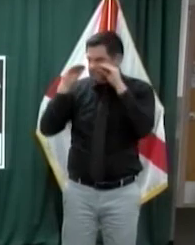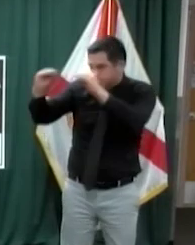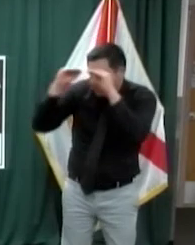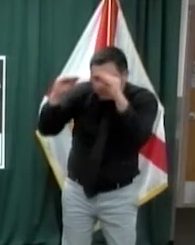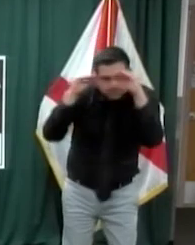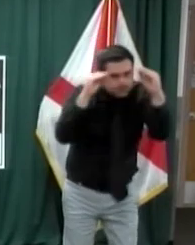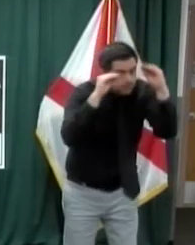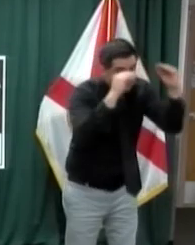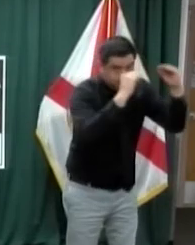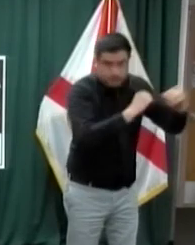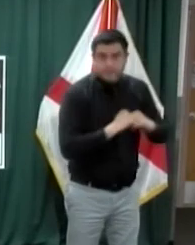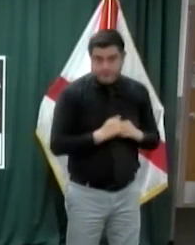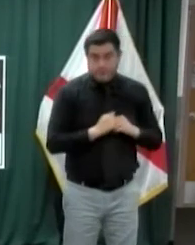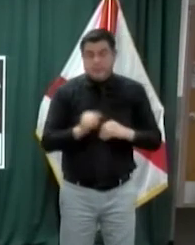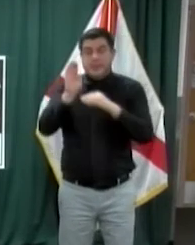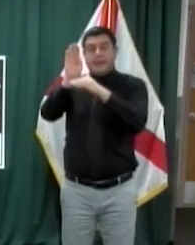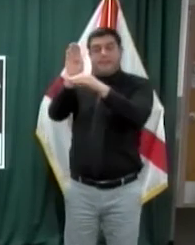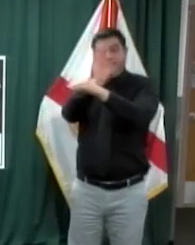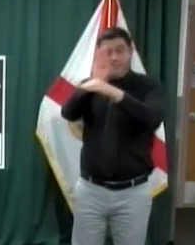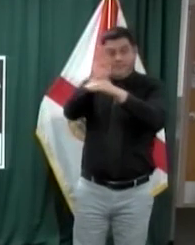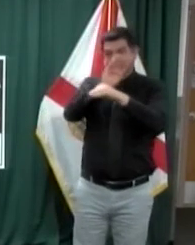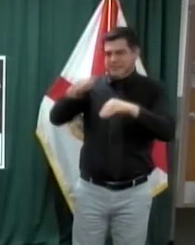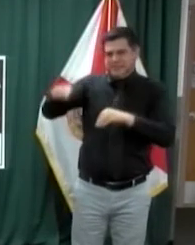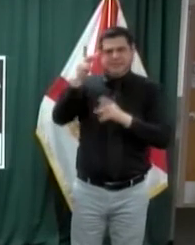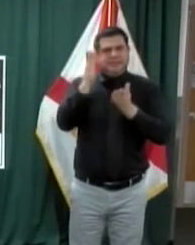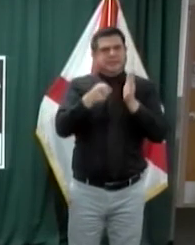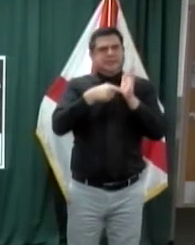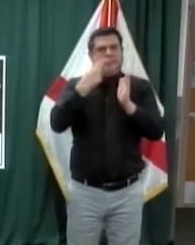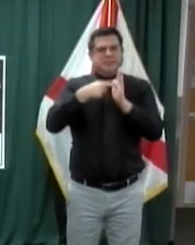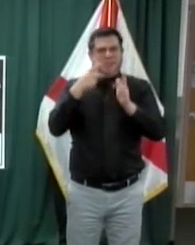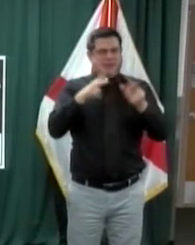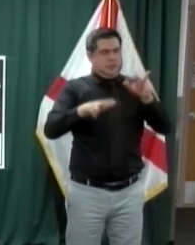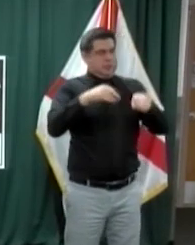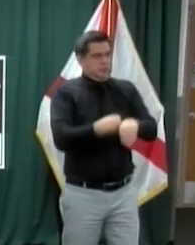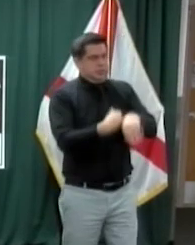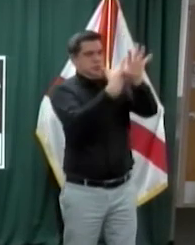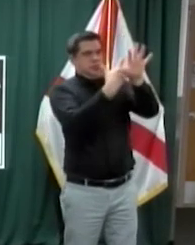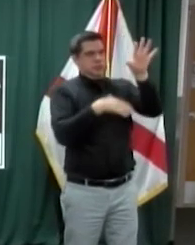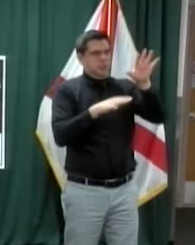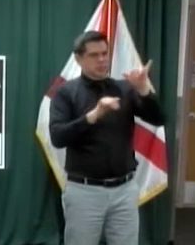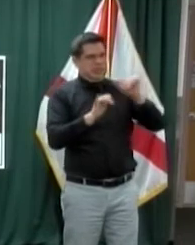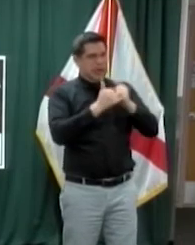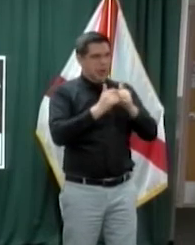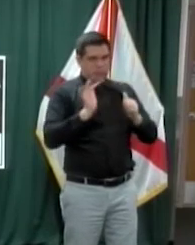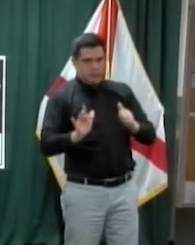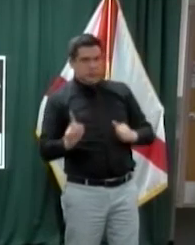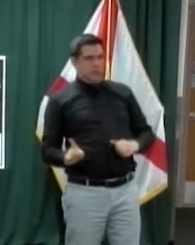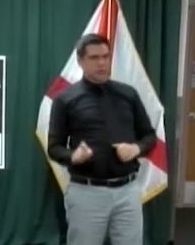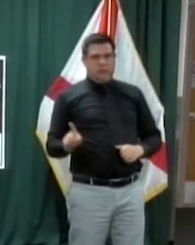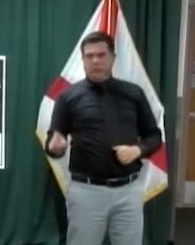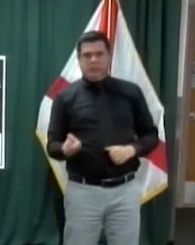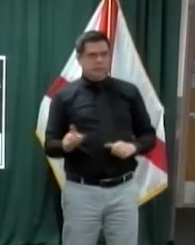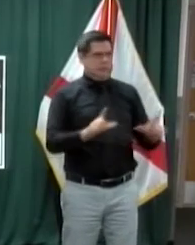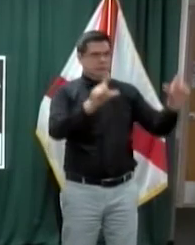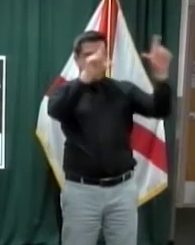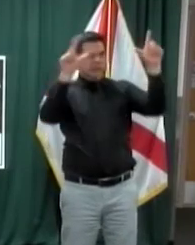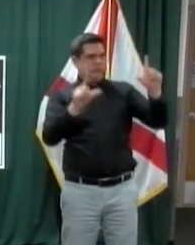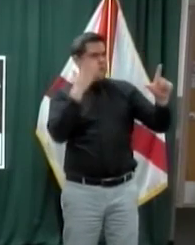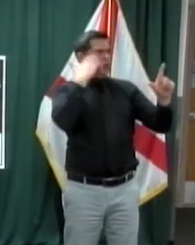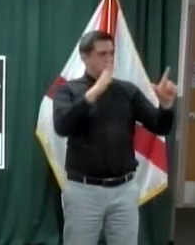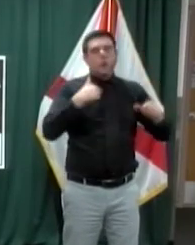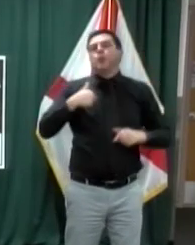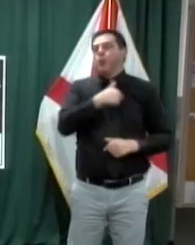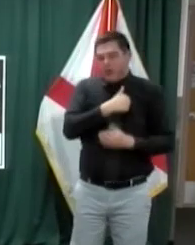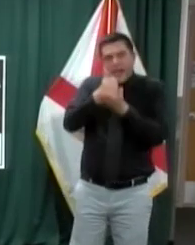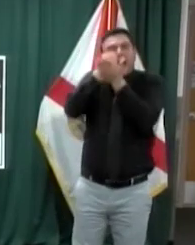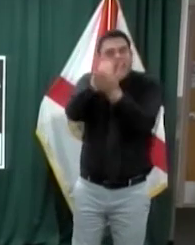navigate virtual interviewing and virtual screening of applicants. And so if you're interested in these positions, again, I would direct you